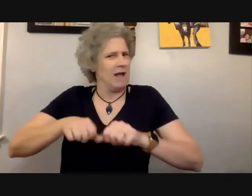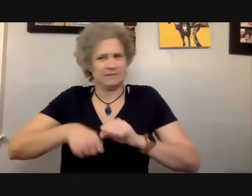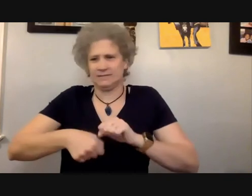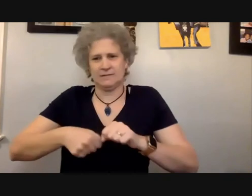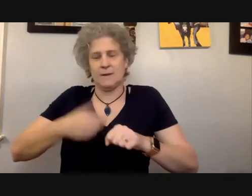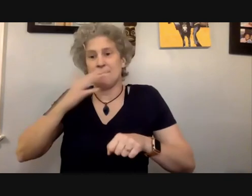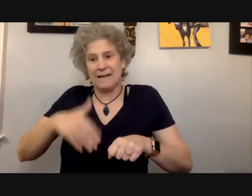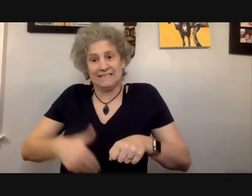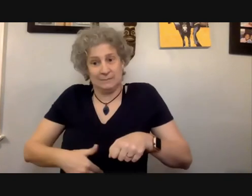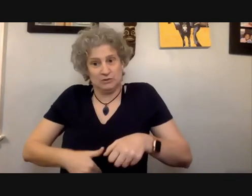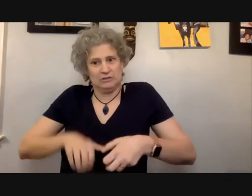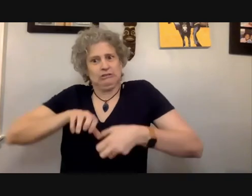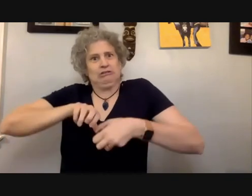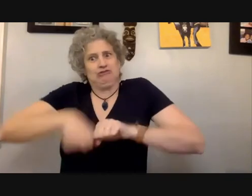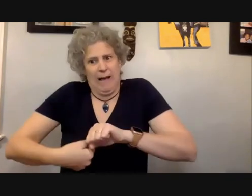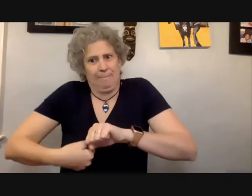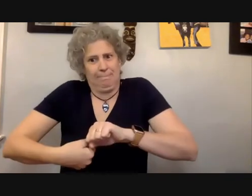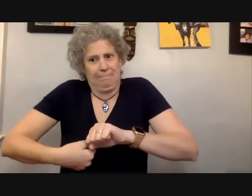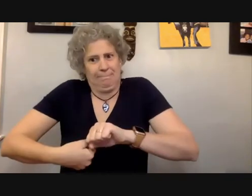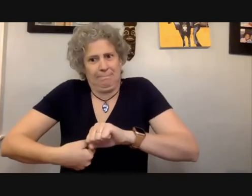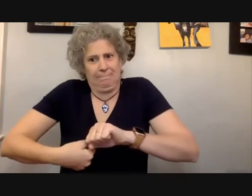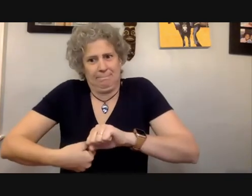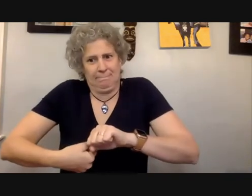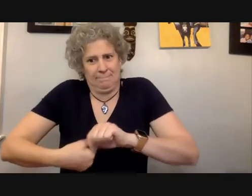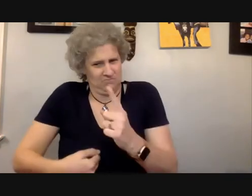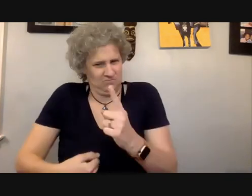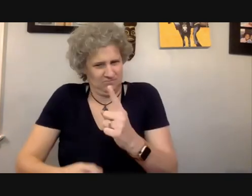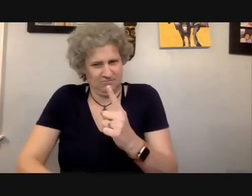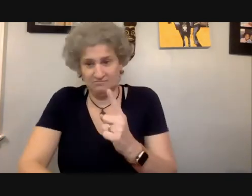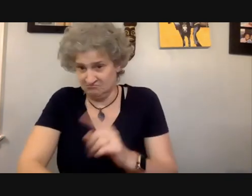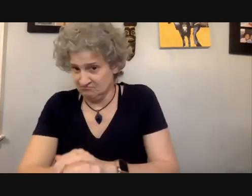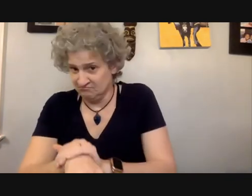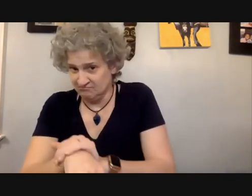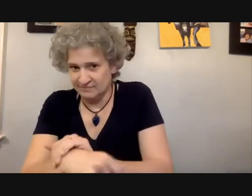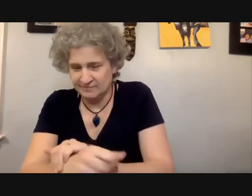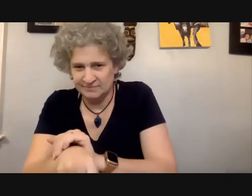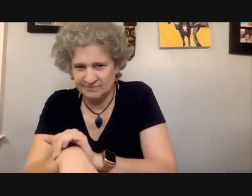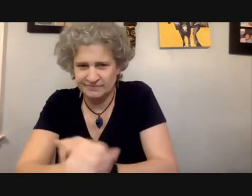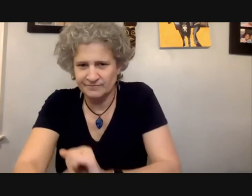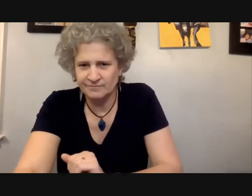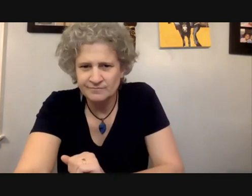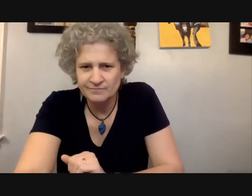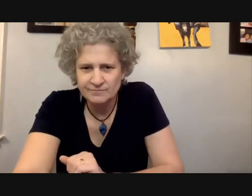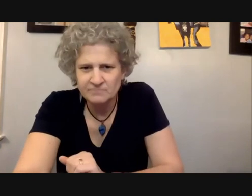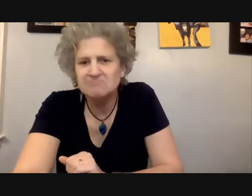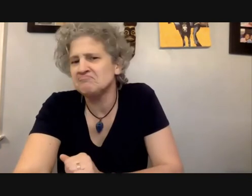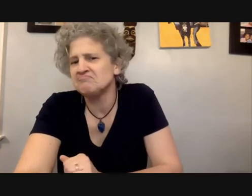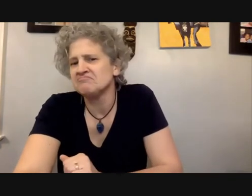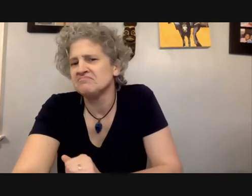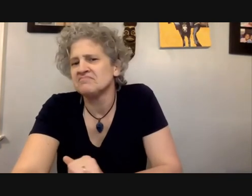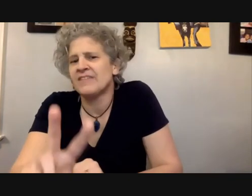your period. If it's a stomach cramp from another reason, you would just do one more exaggerated